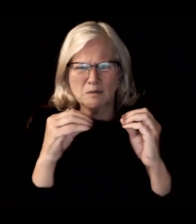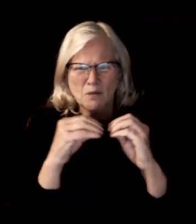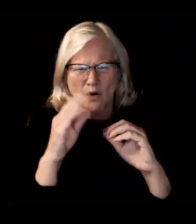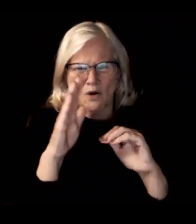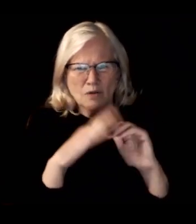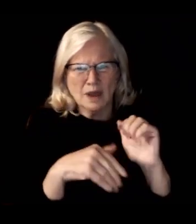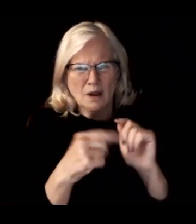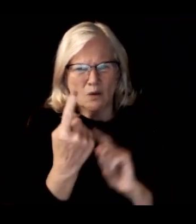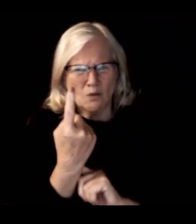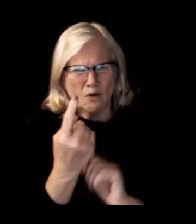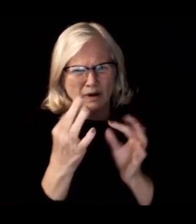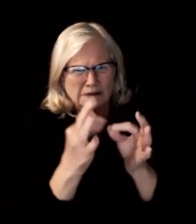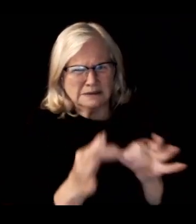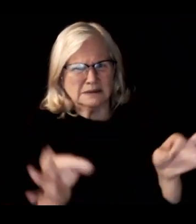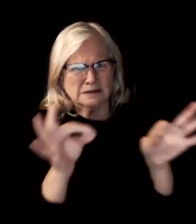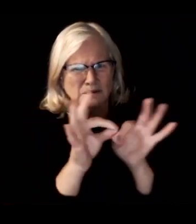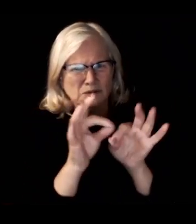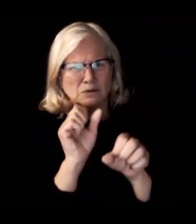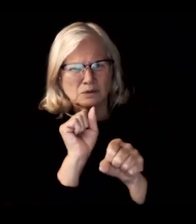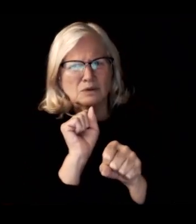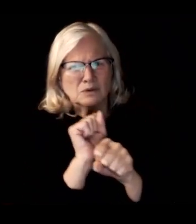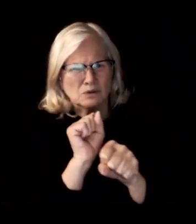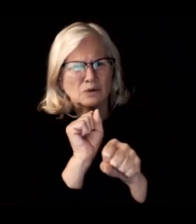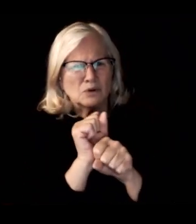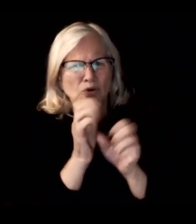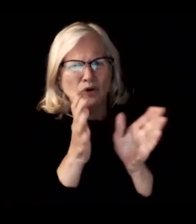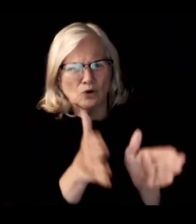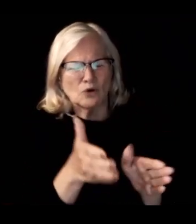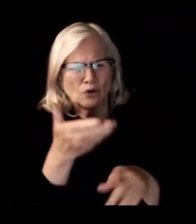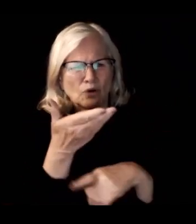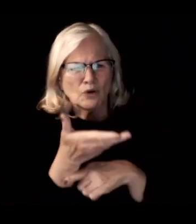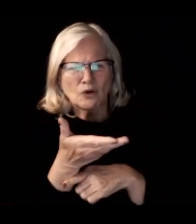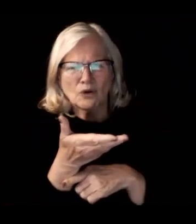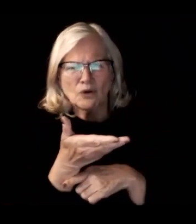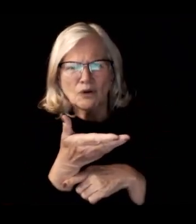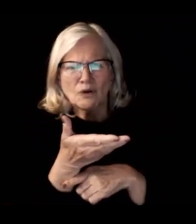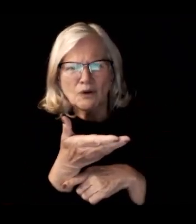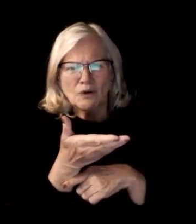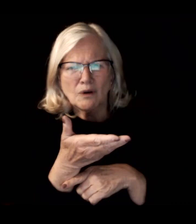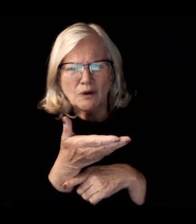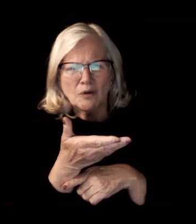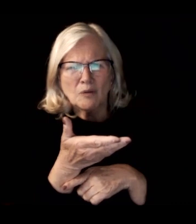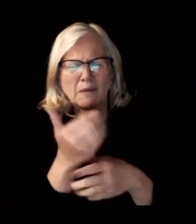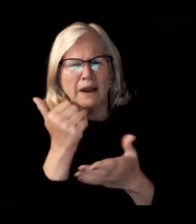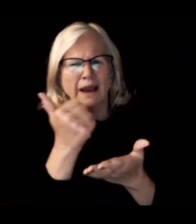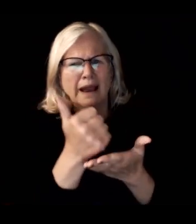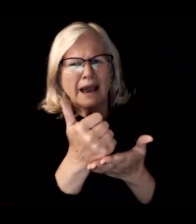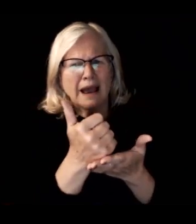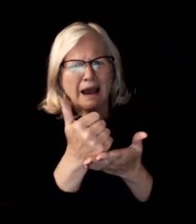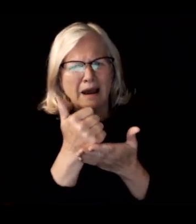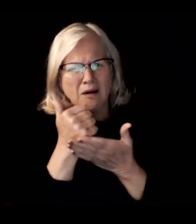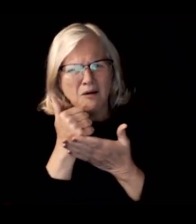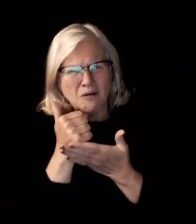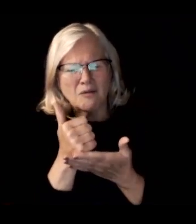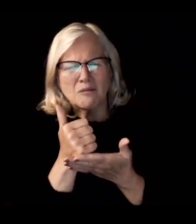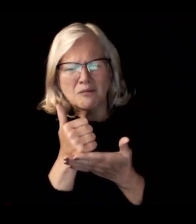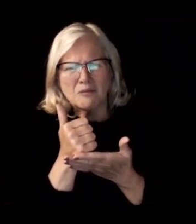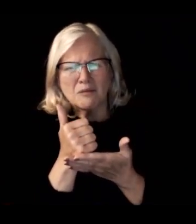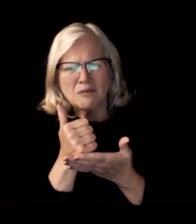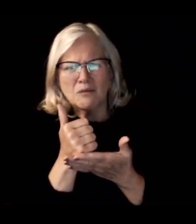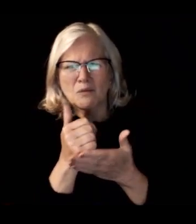angel and was a part of a priceless gift to open the doors to visit our mom in person